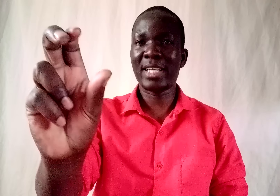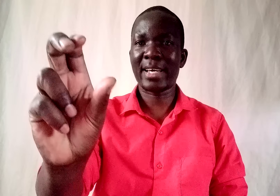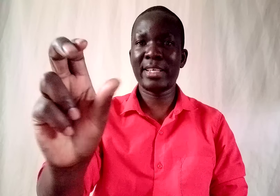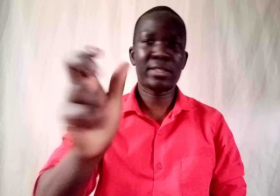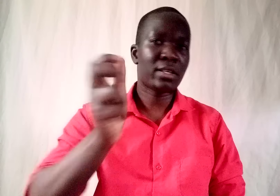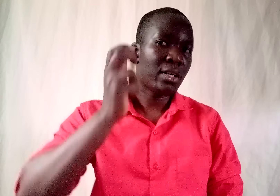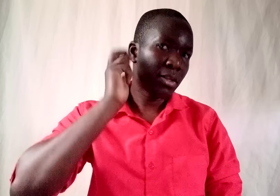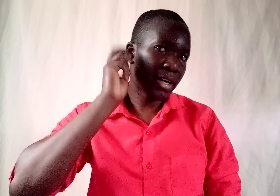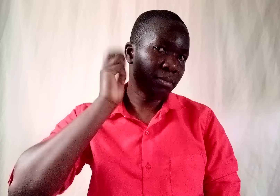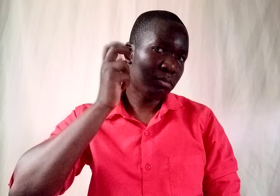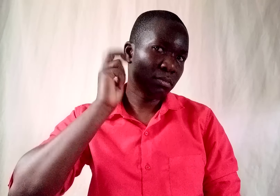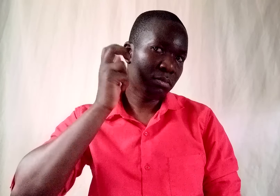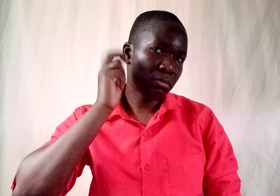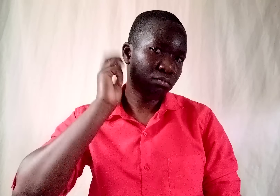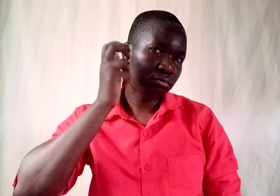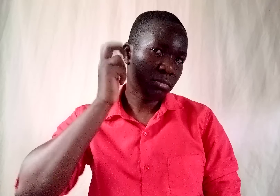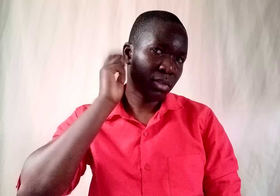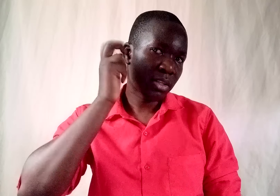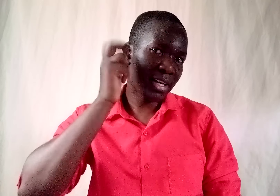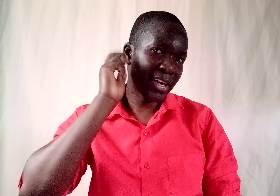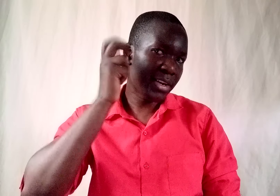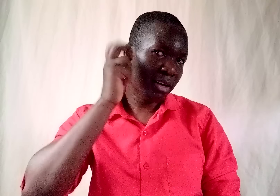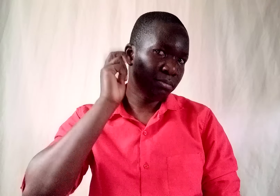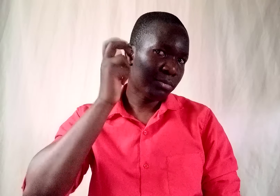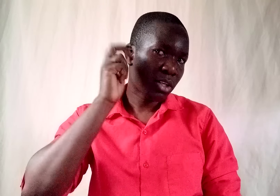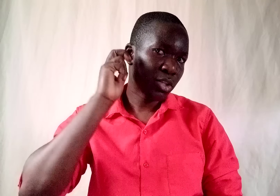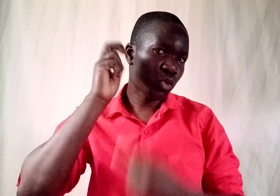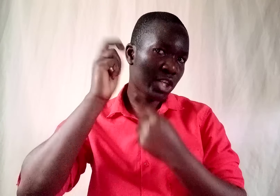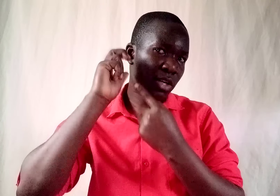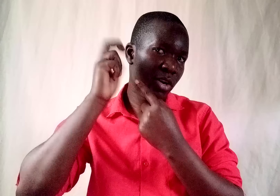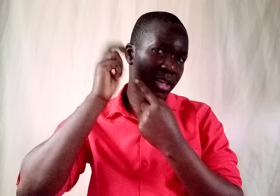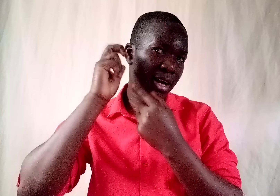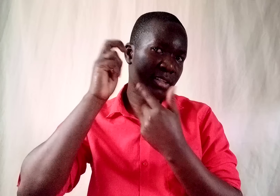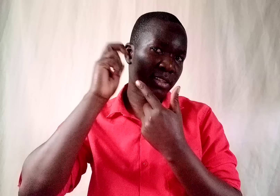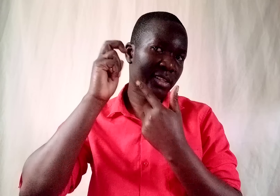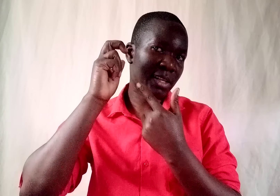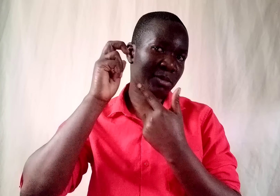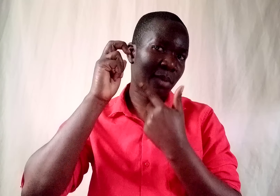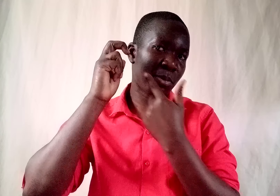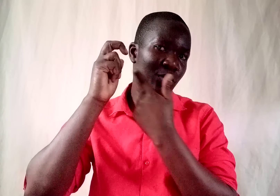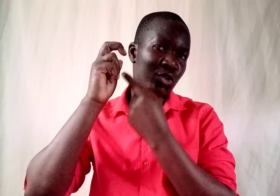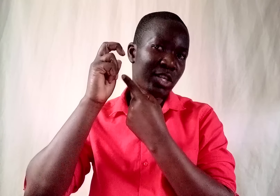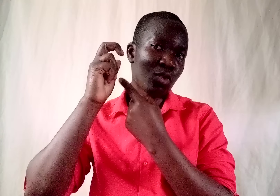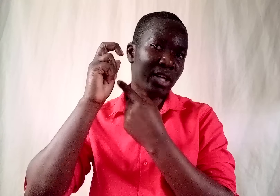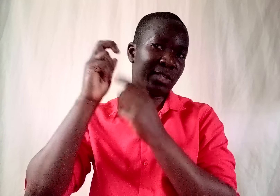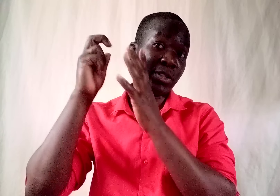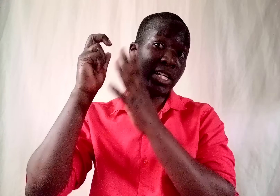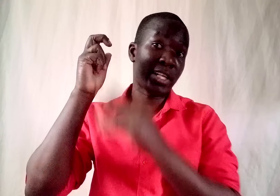like this, then near the ear, to check whether, sometimes people use this one, especially in the